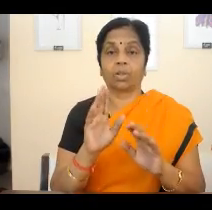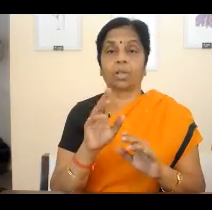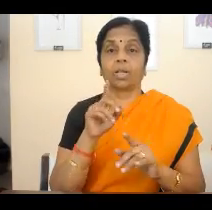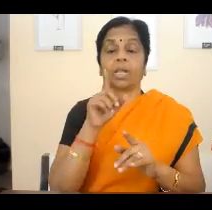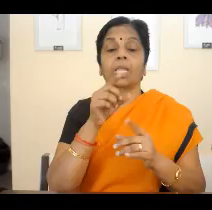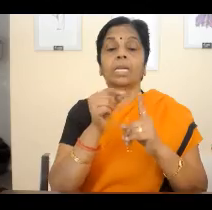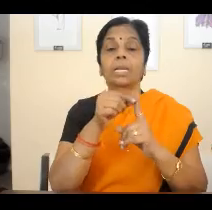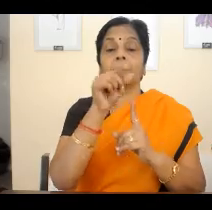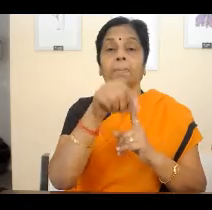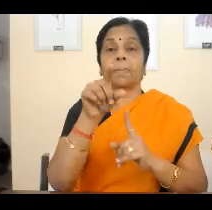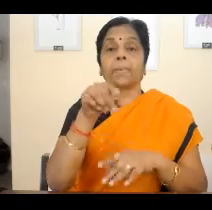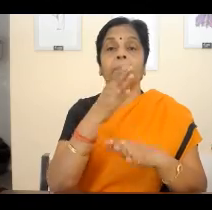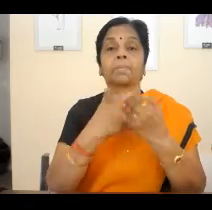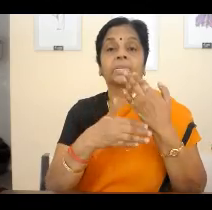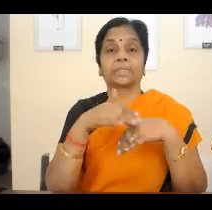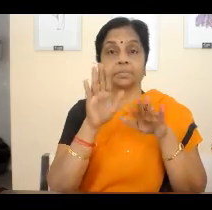disabled person.